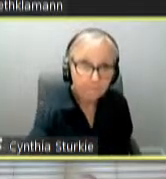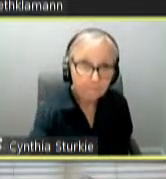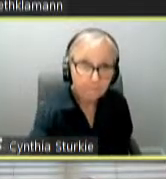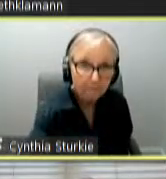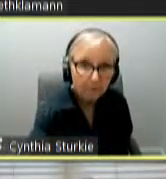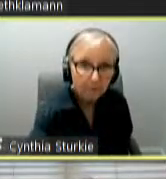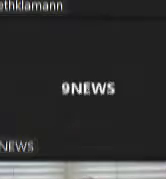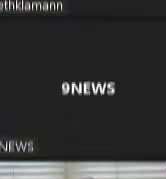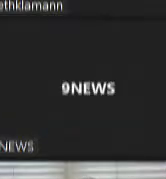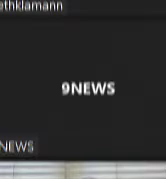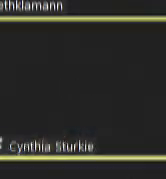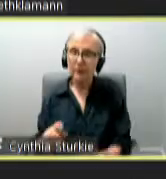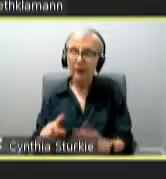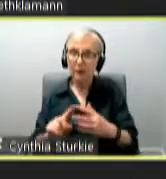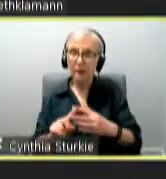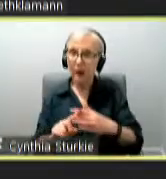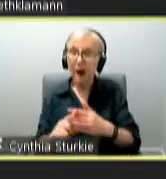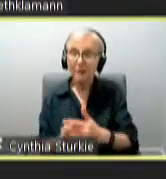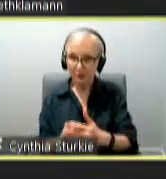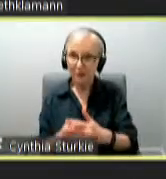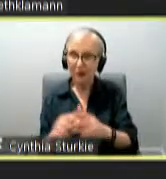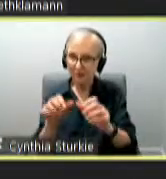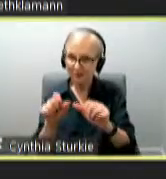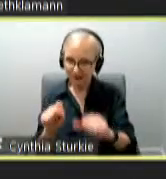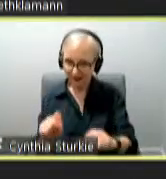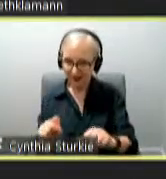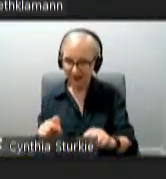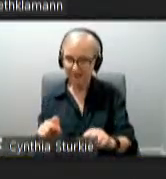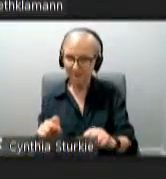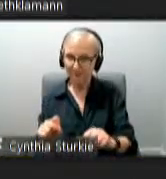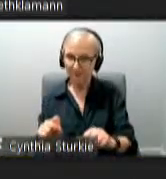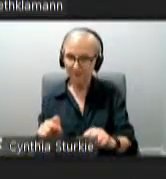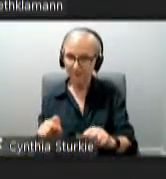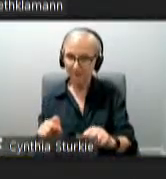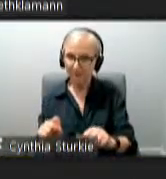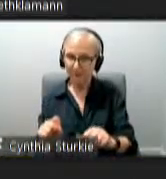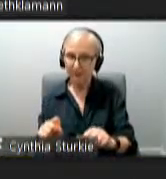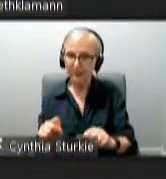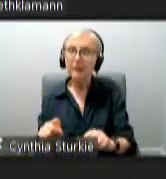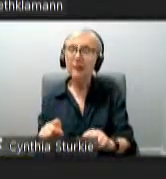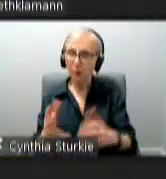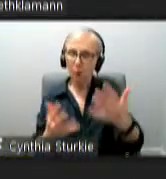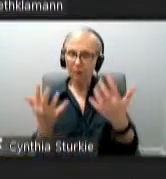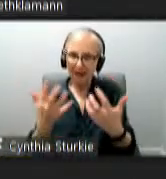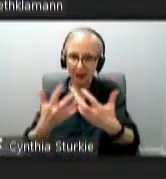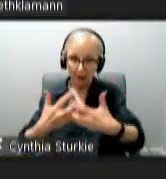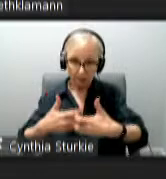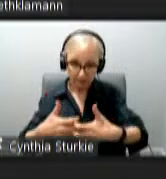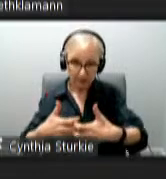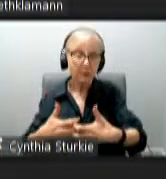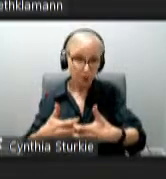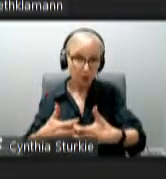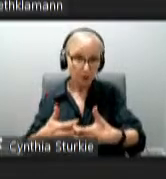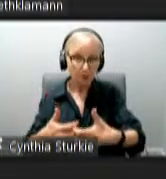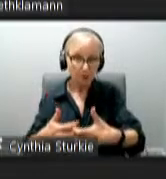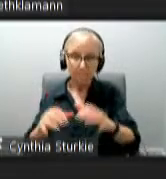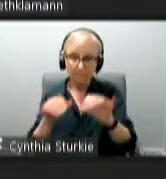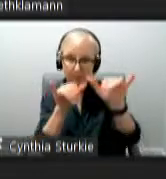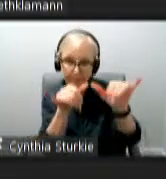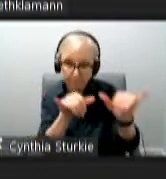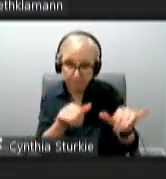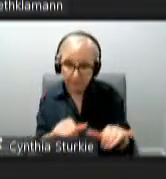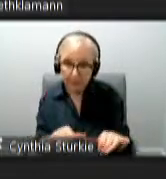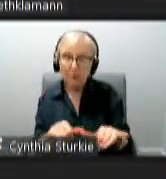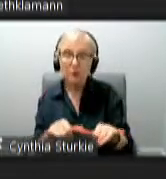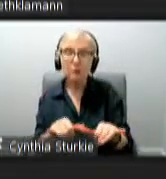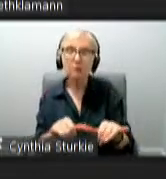Yeah, well, I'll start if I can. Certainly, it's going to be a combination of measures, and CDC